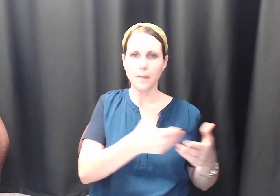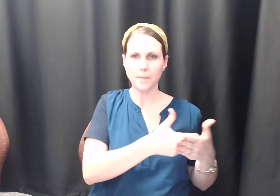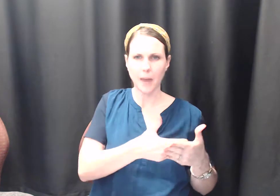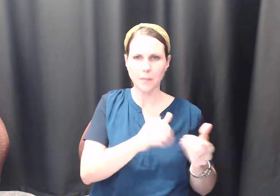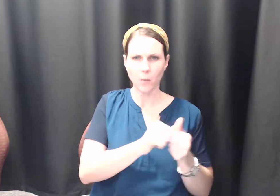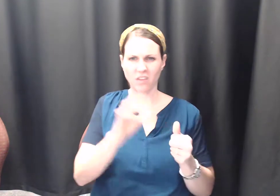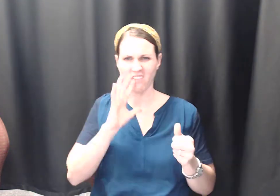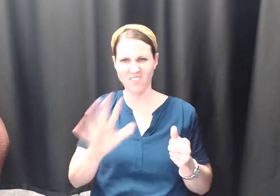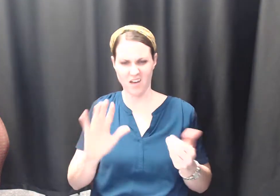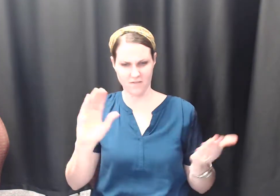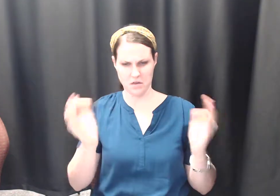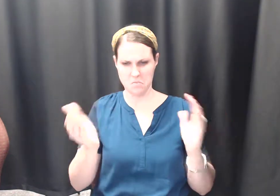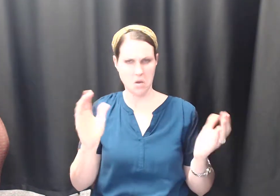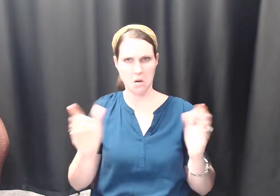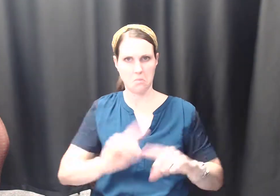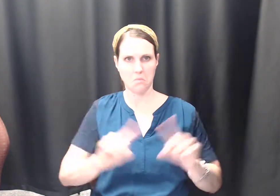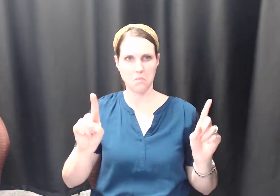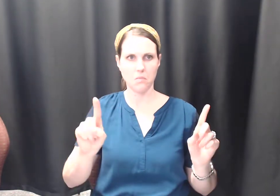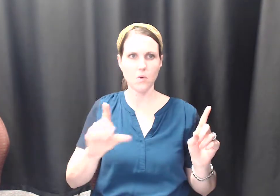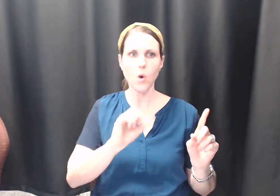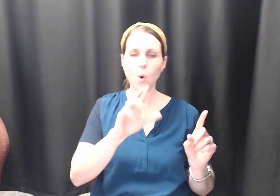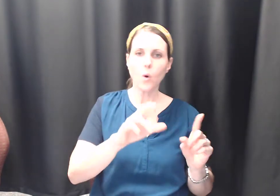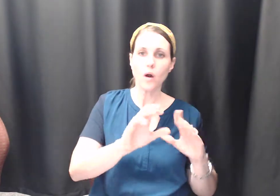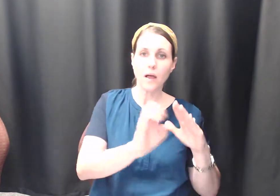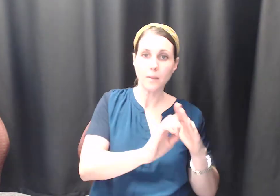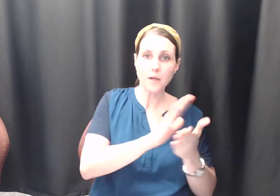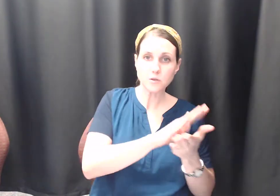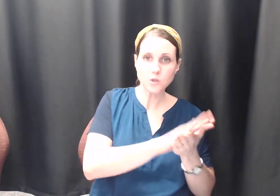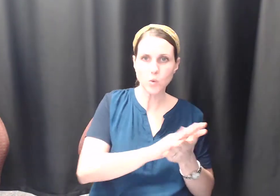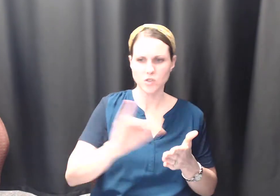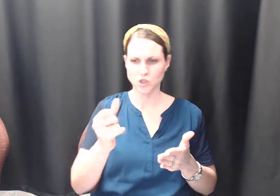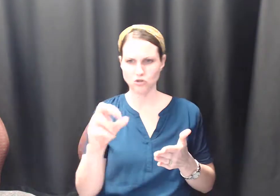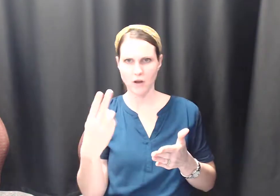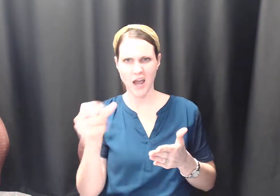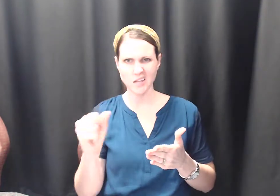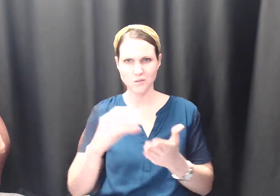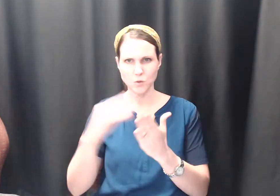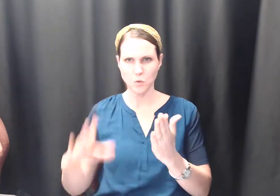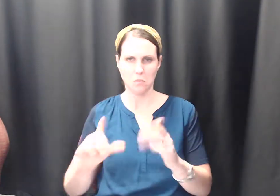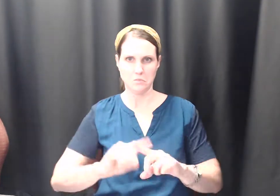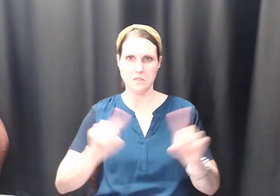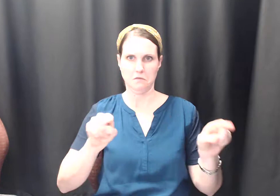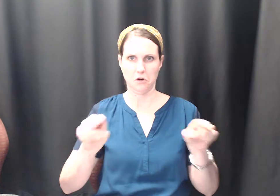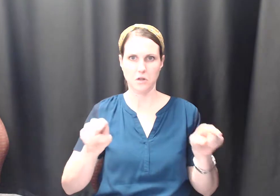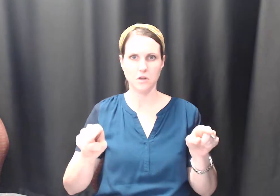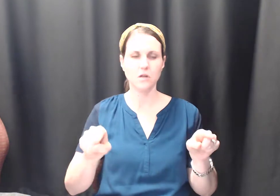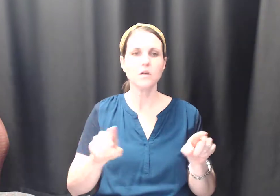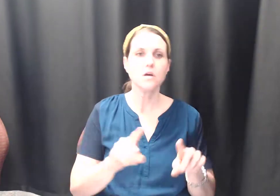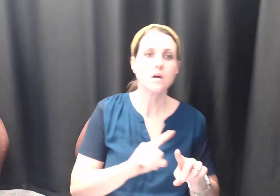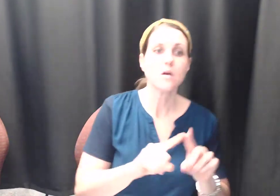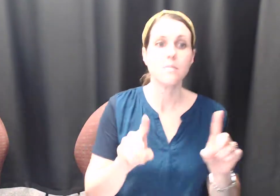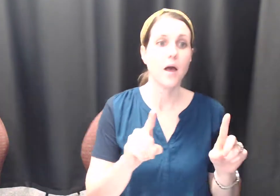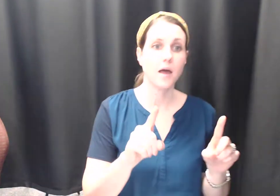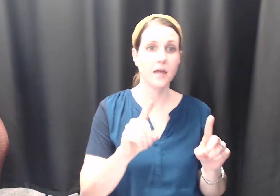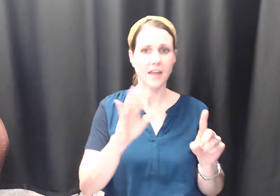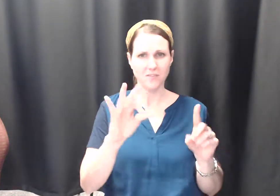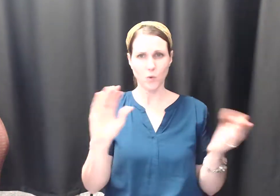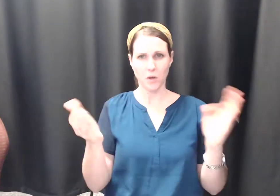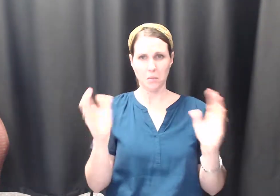the behavior of primary and secondary school pupils. To do so would not be to compare like with like. Babies and adolescents